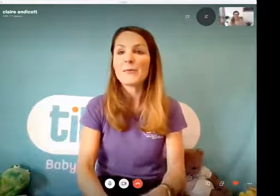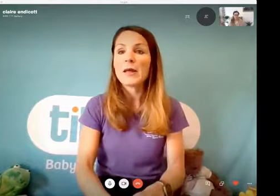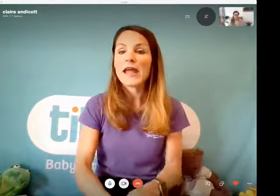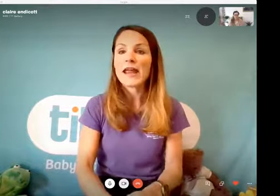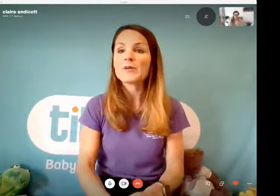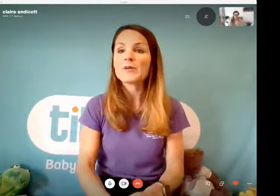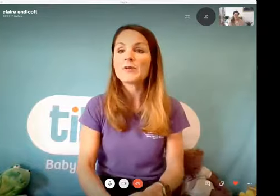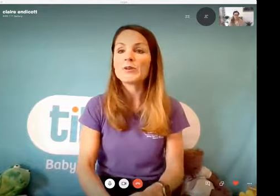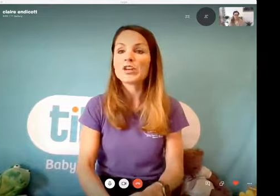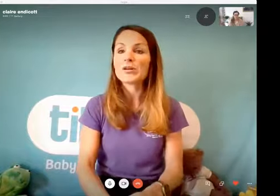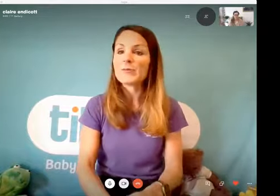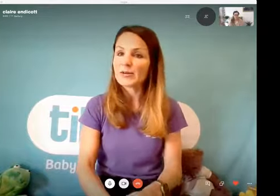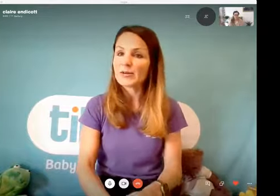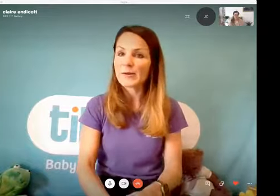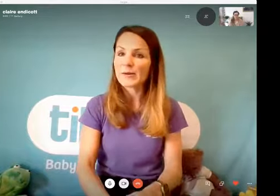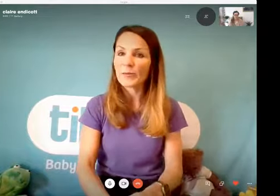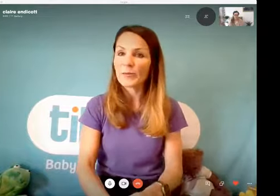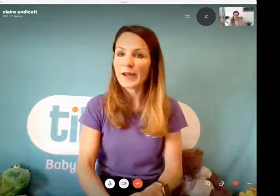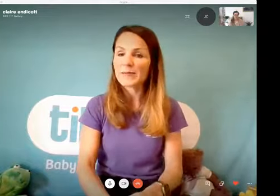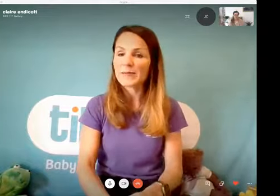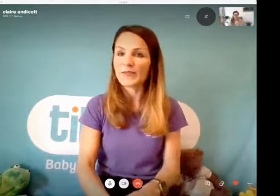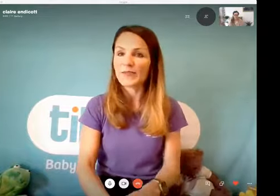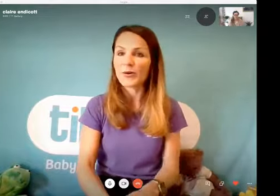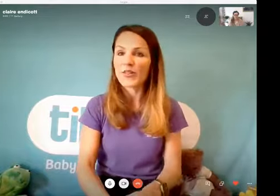you to communicate with your babies before they can talk.